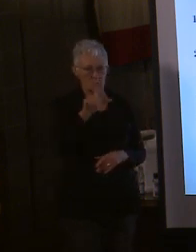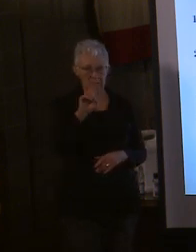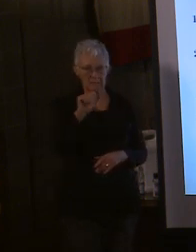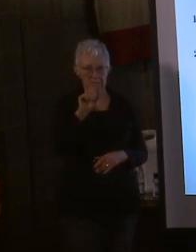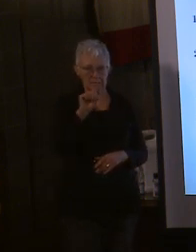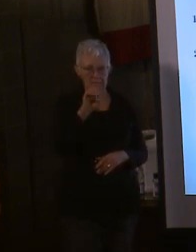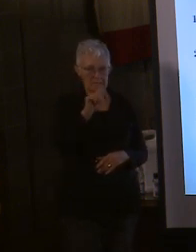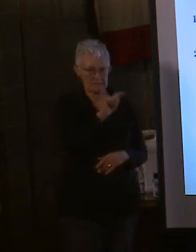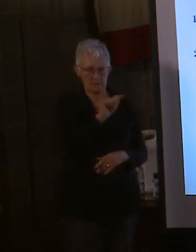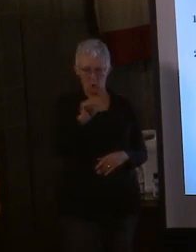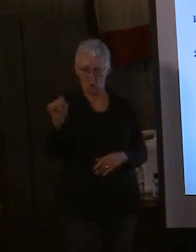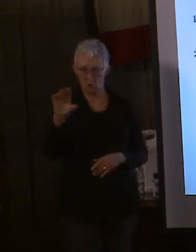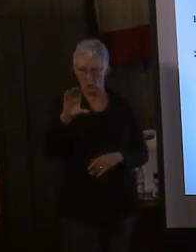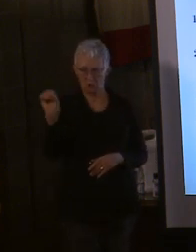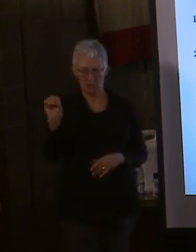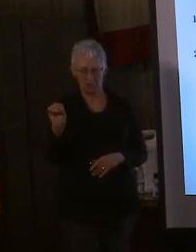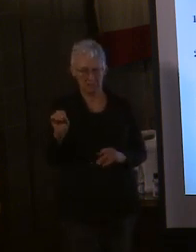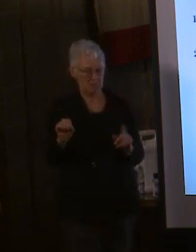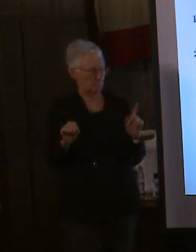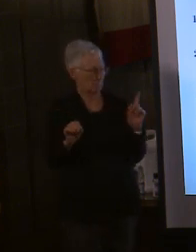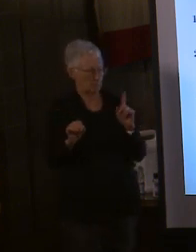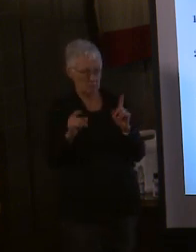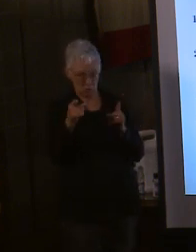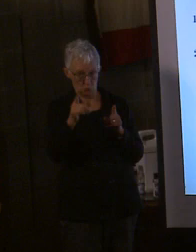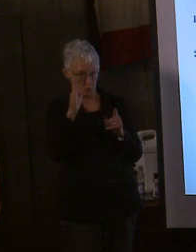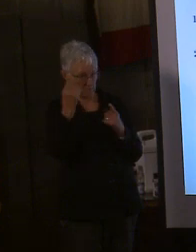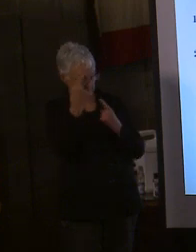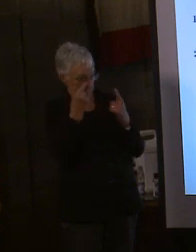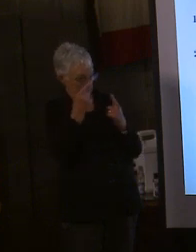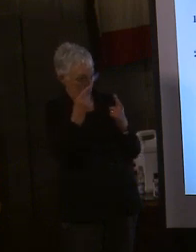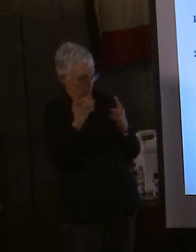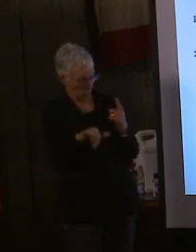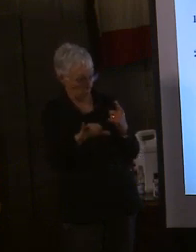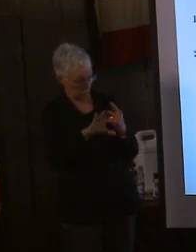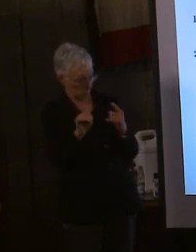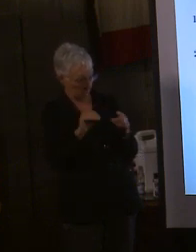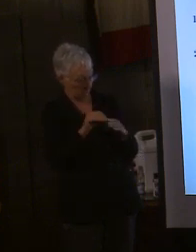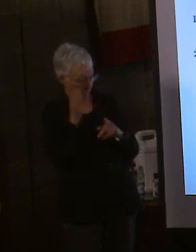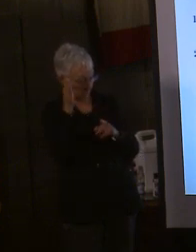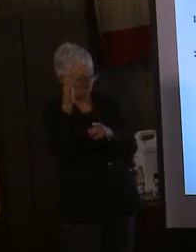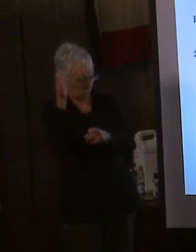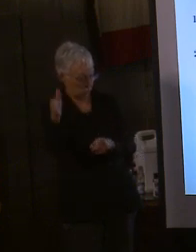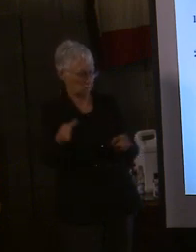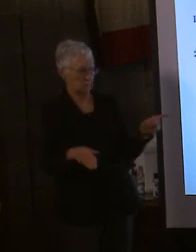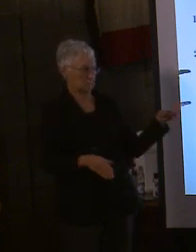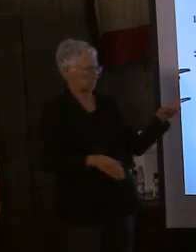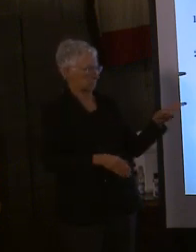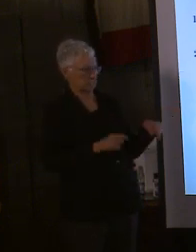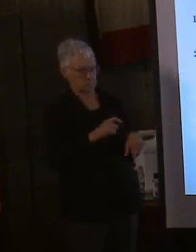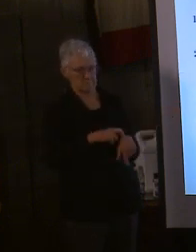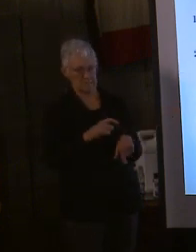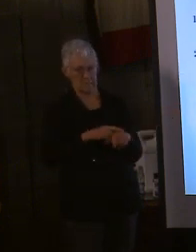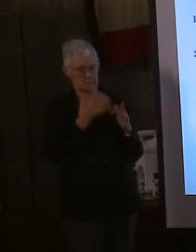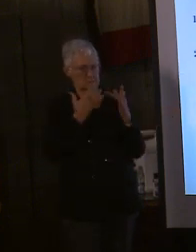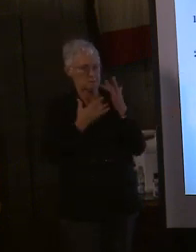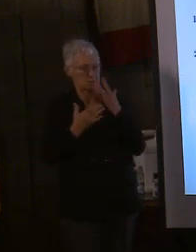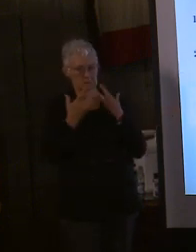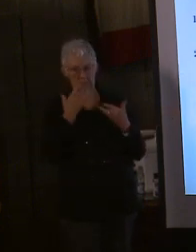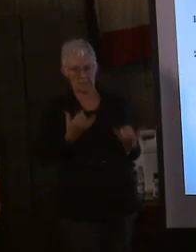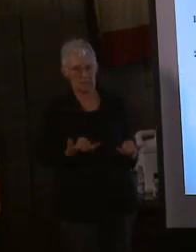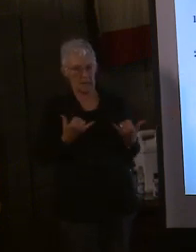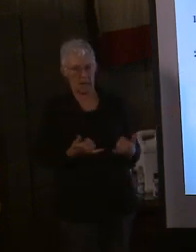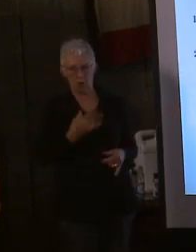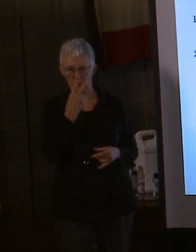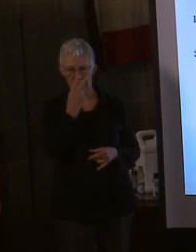the short time frame, it's unlikely that we're going to be able to do anything for those leasing companies. And again, as we've been going through this,